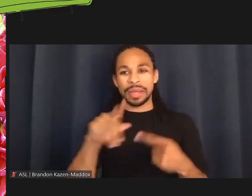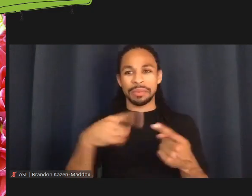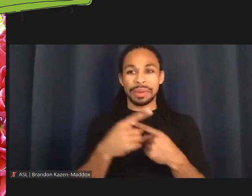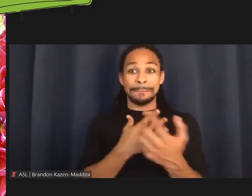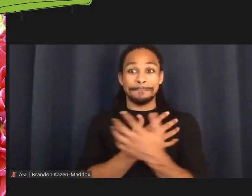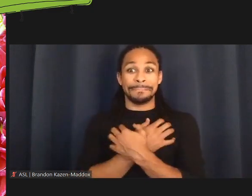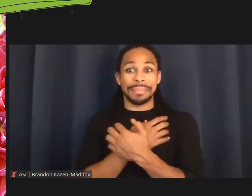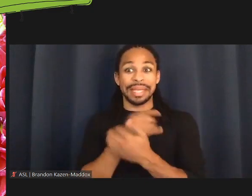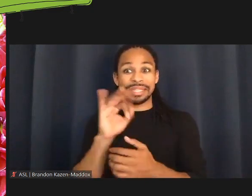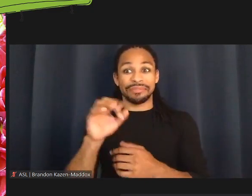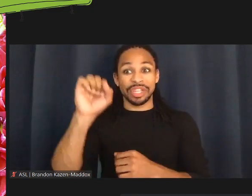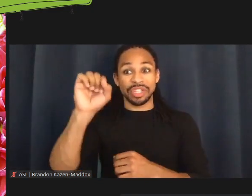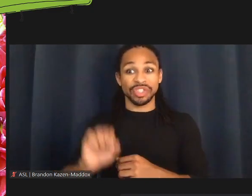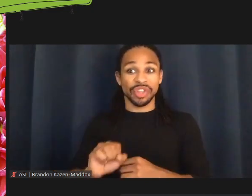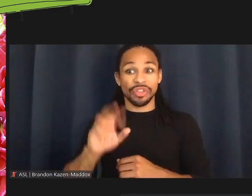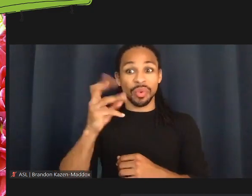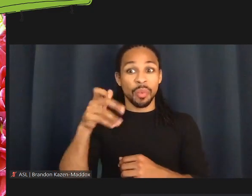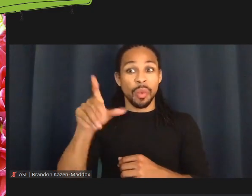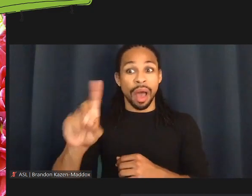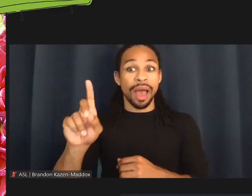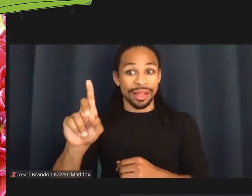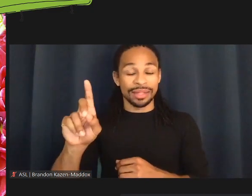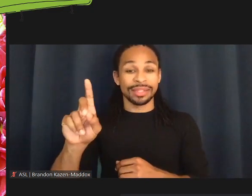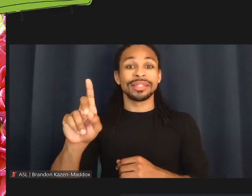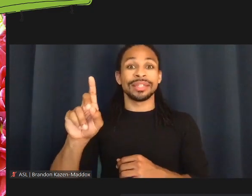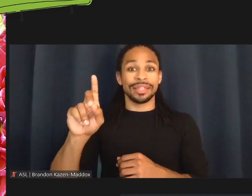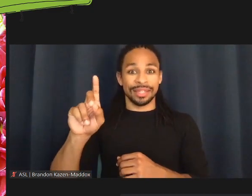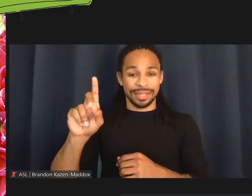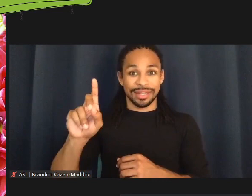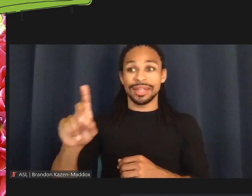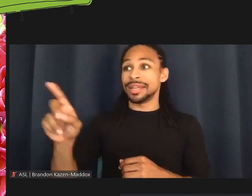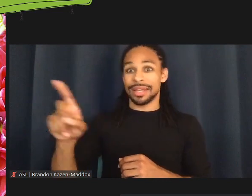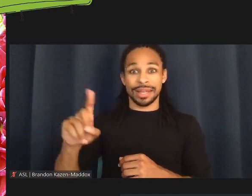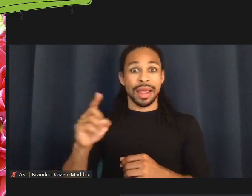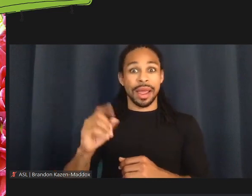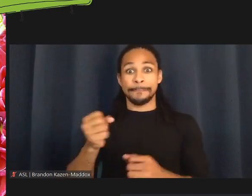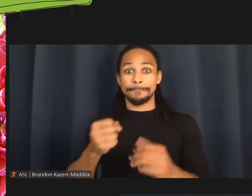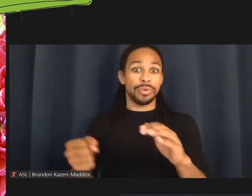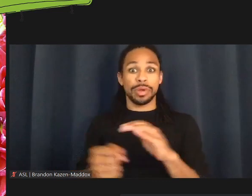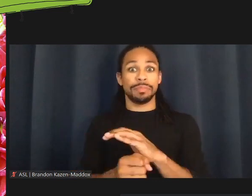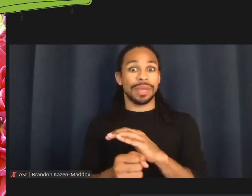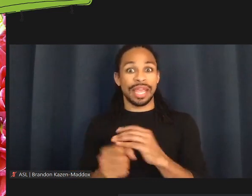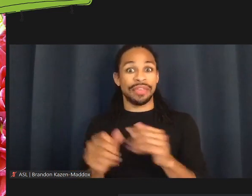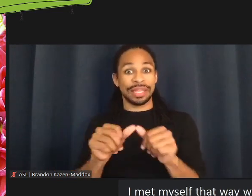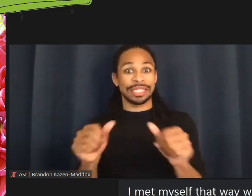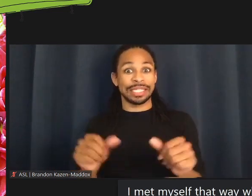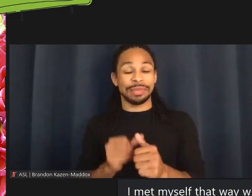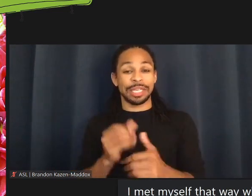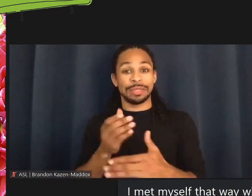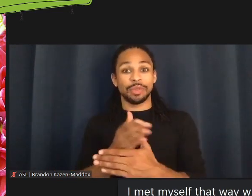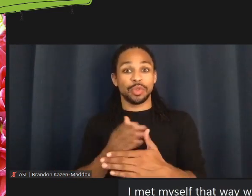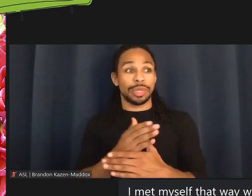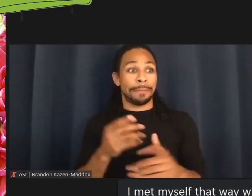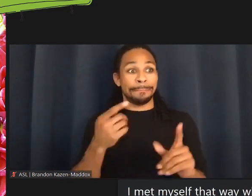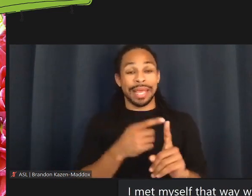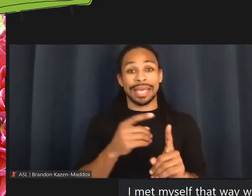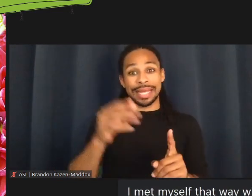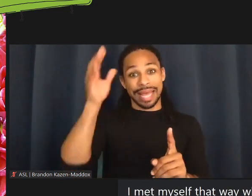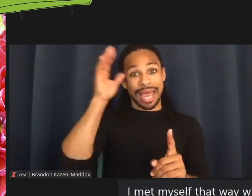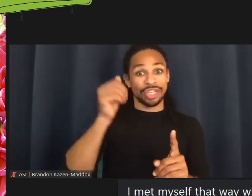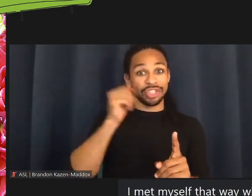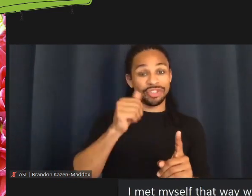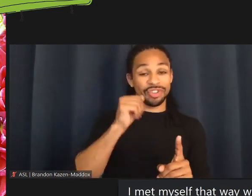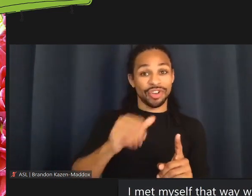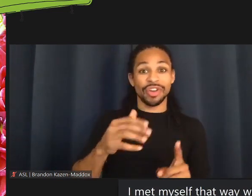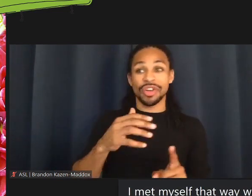me that when Beasts of the Southern Wild put me in the space between being a daddy's girl who learned fathers aren't